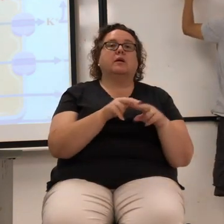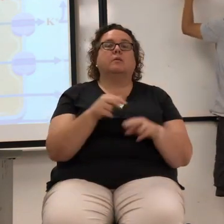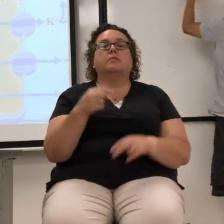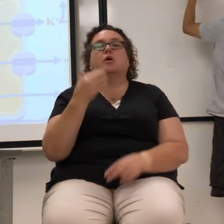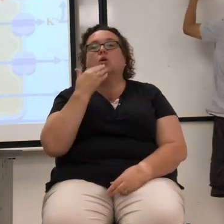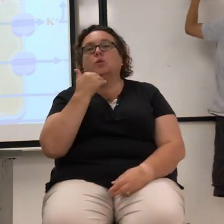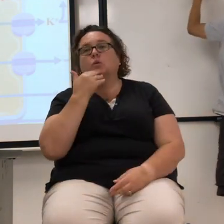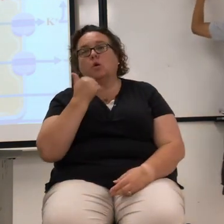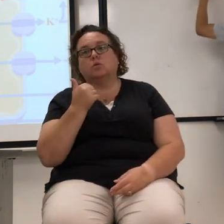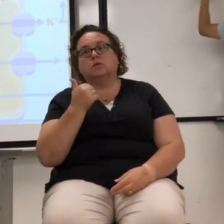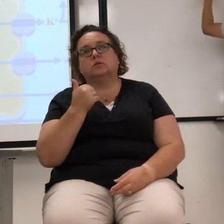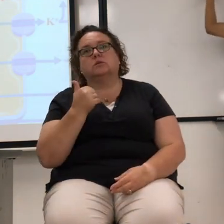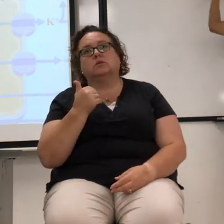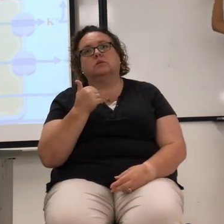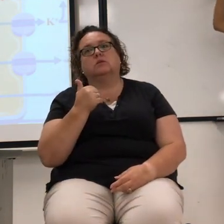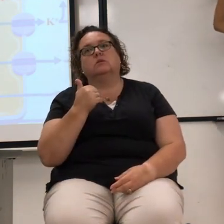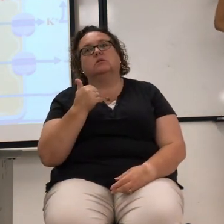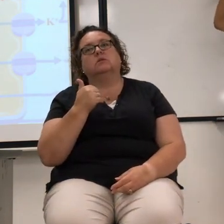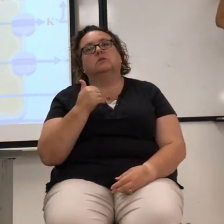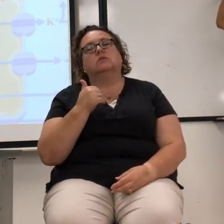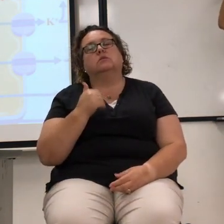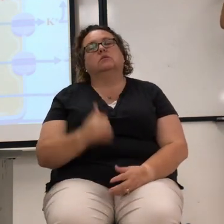glucose